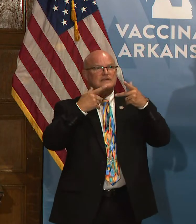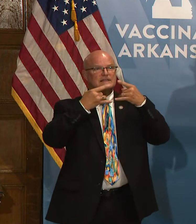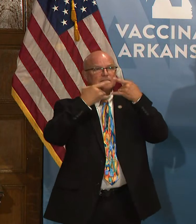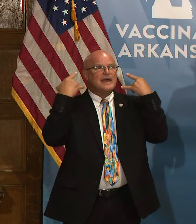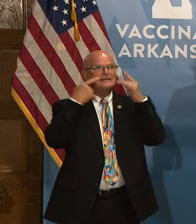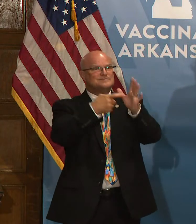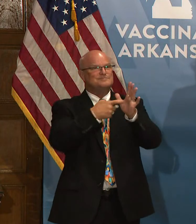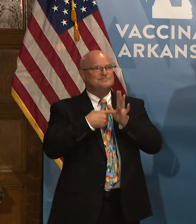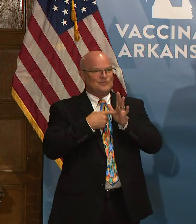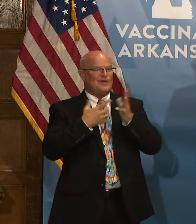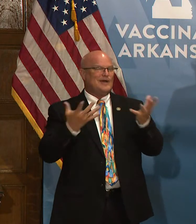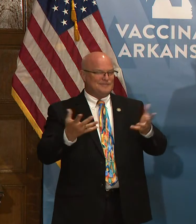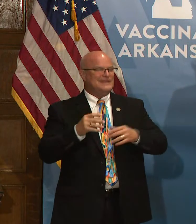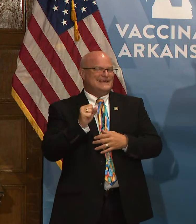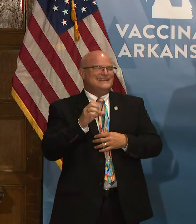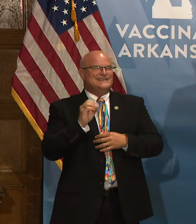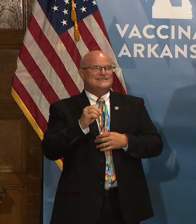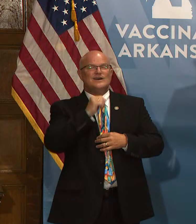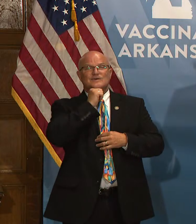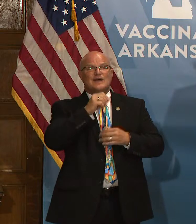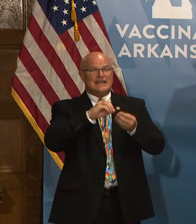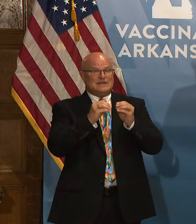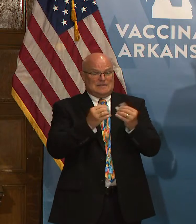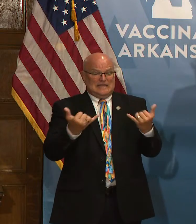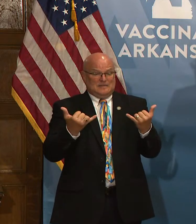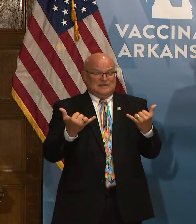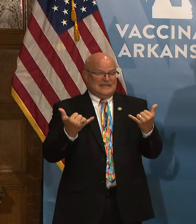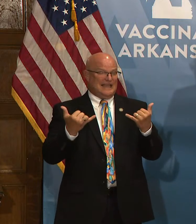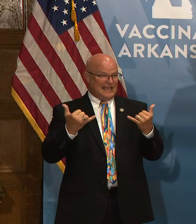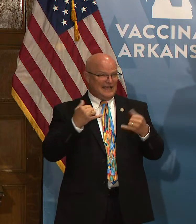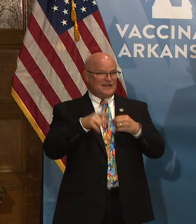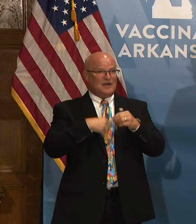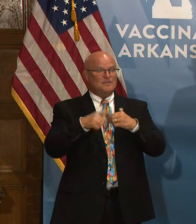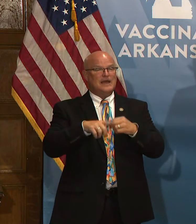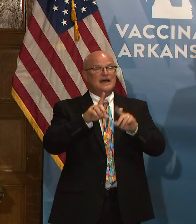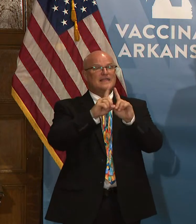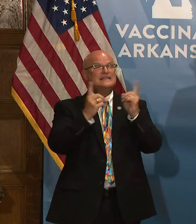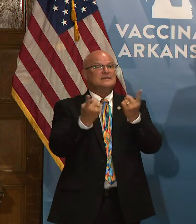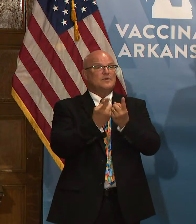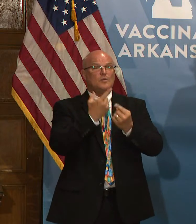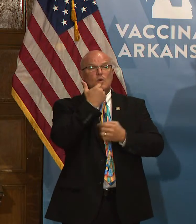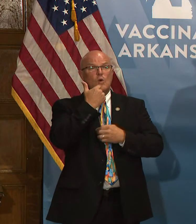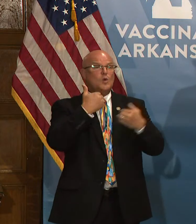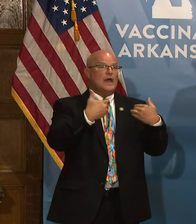So we don't have numbers at this point of at the department of